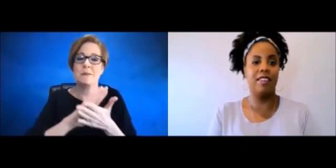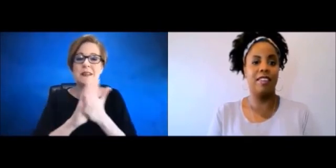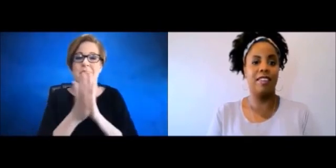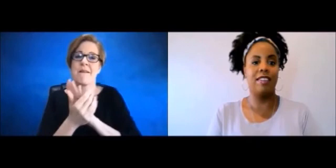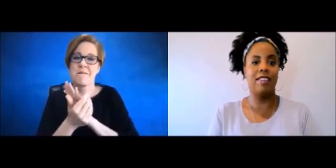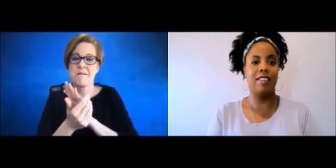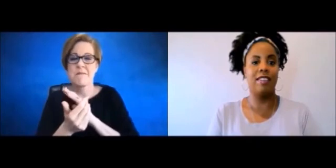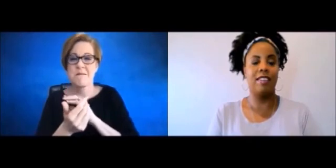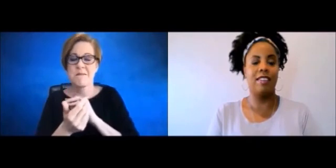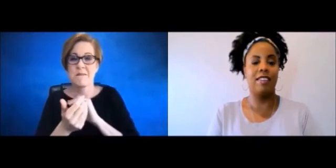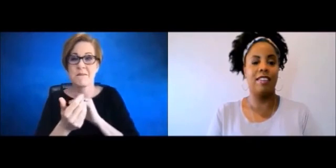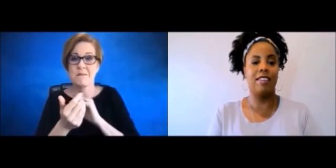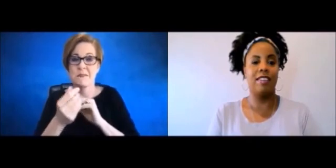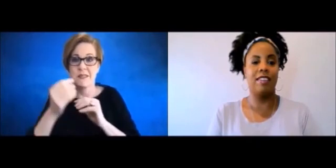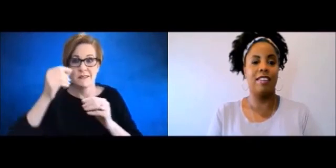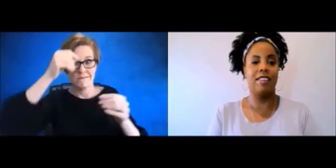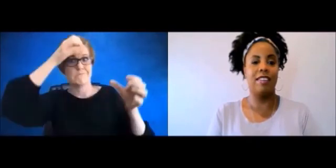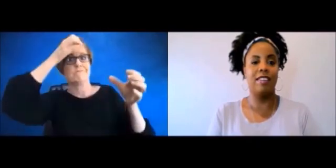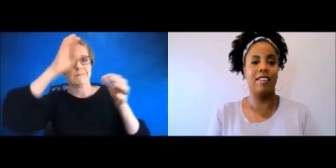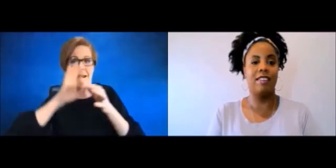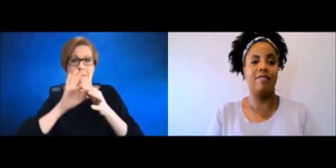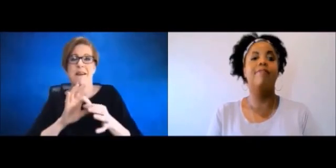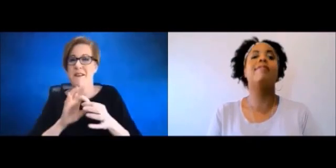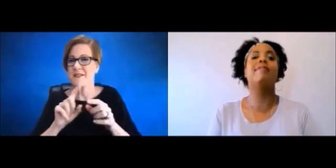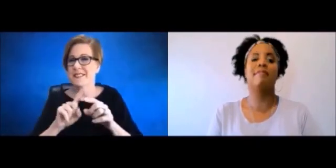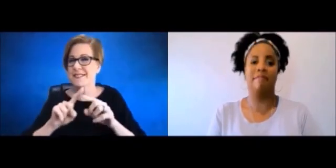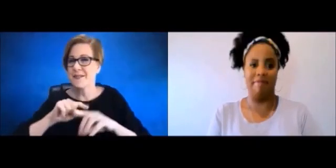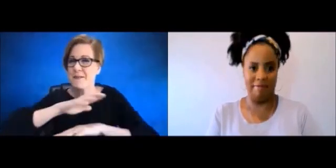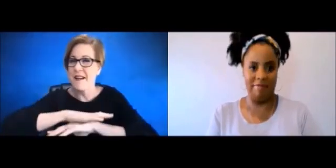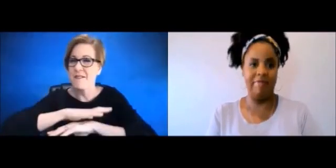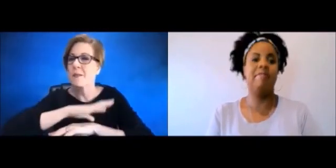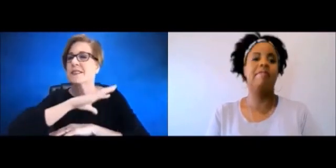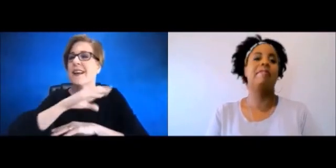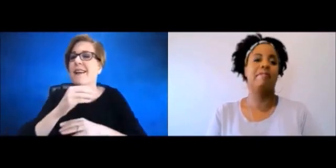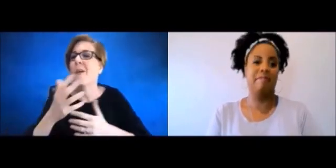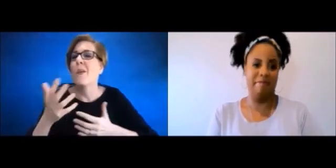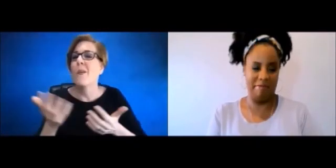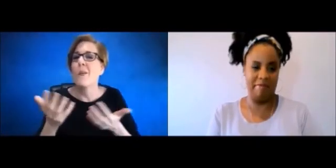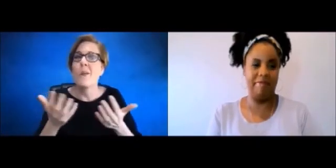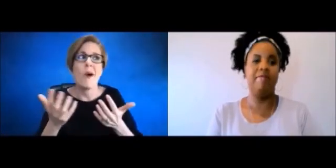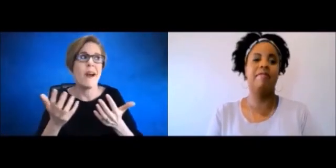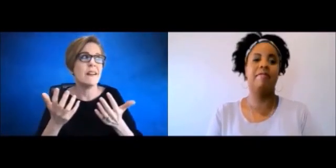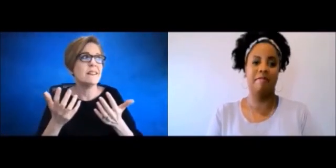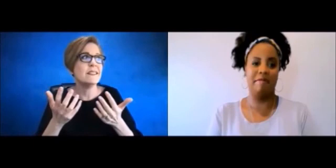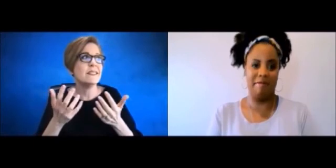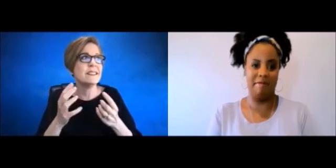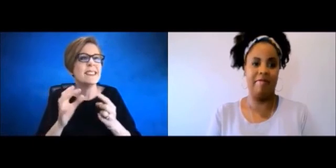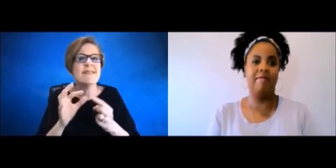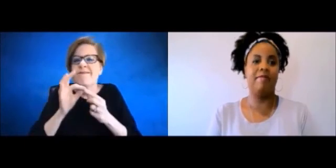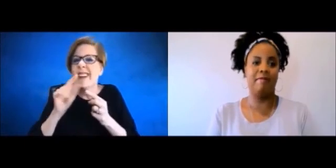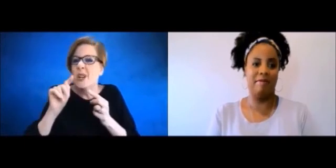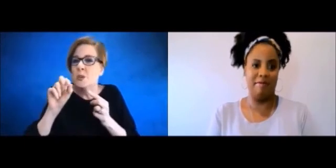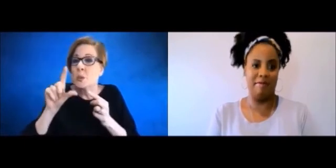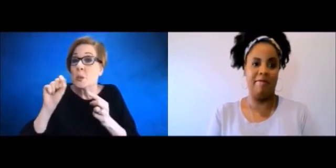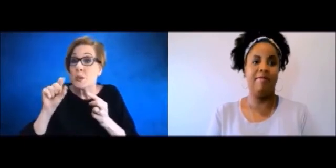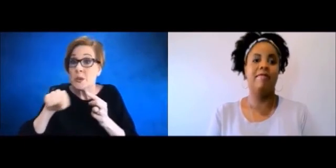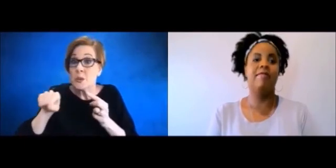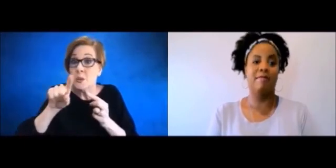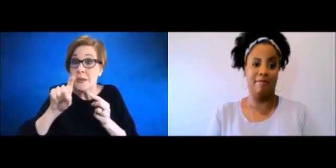options. So you really need to become well versed in the platforms and also the unique tools that you need to make